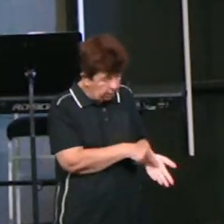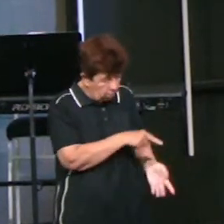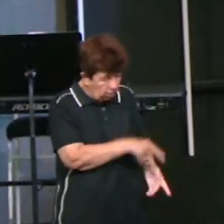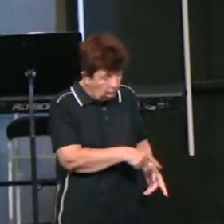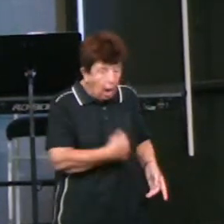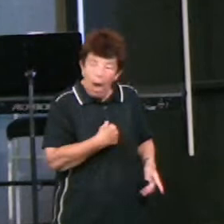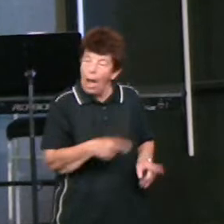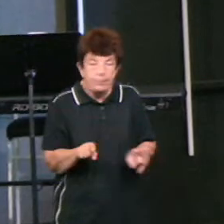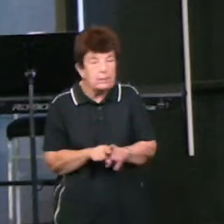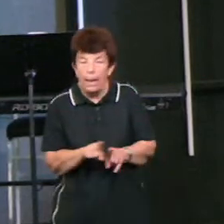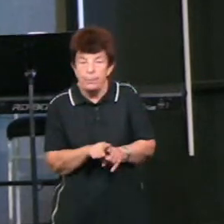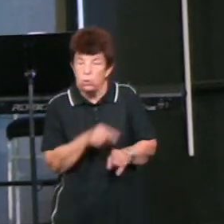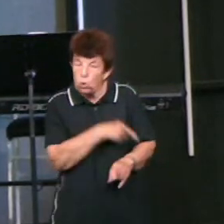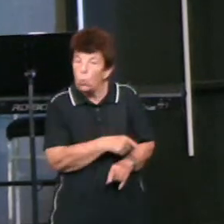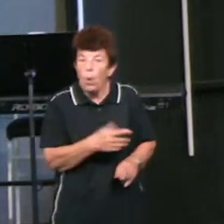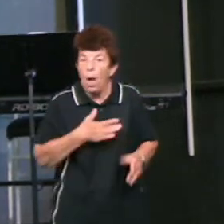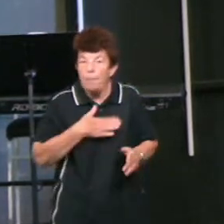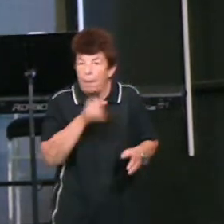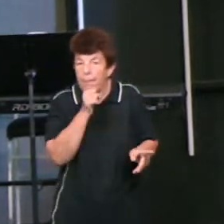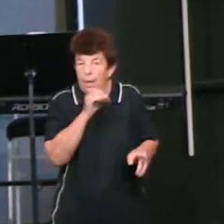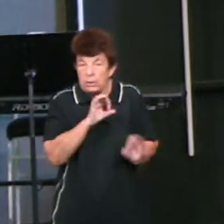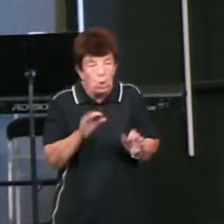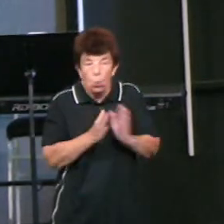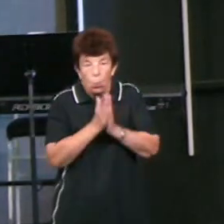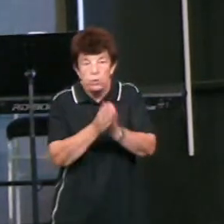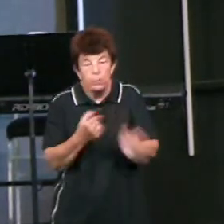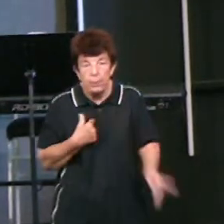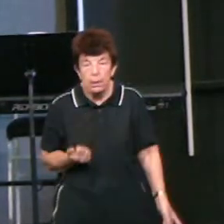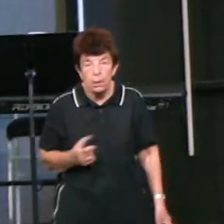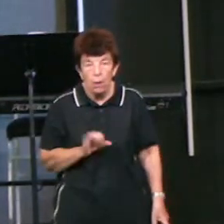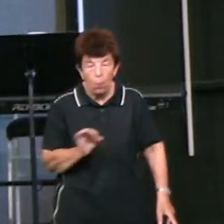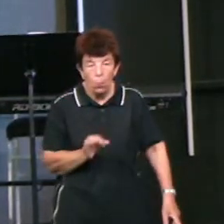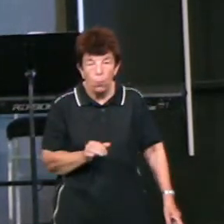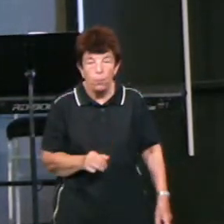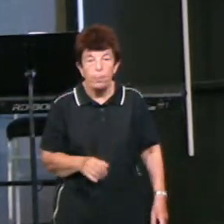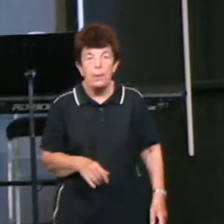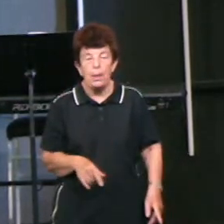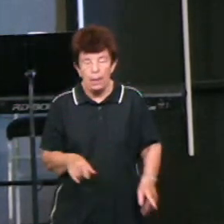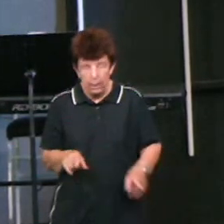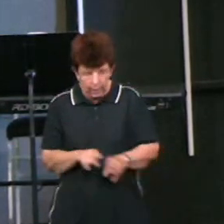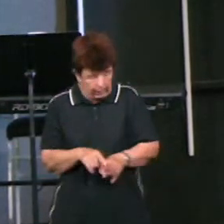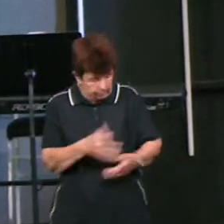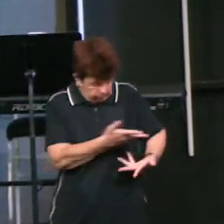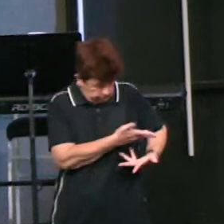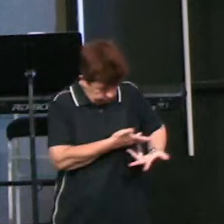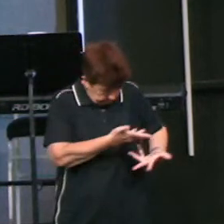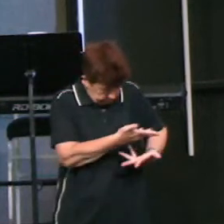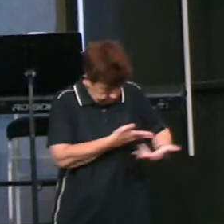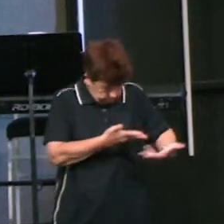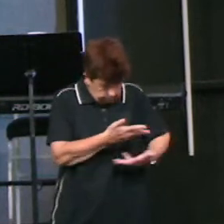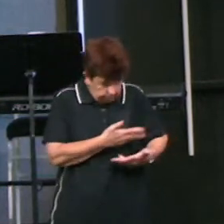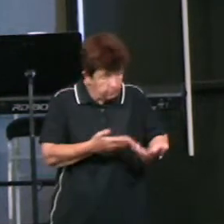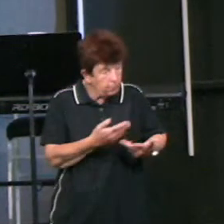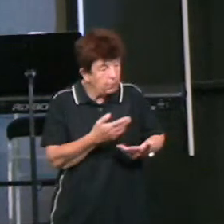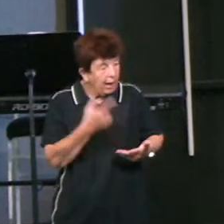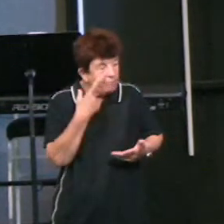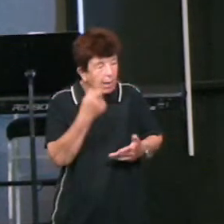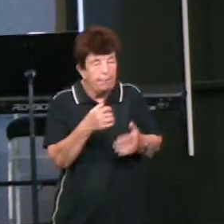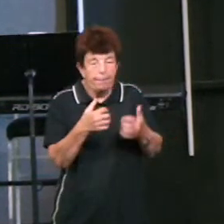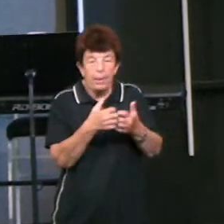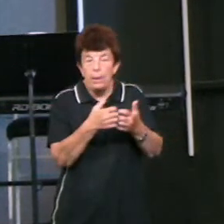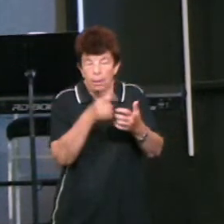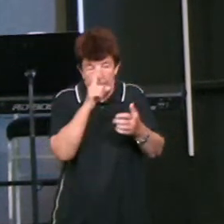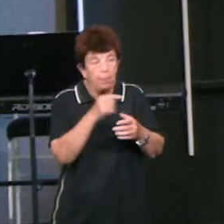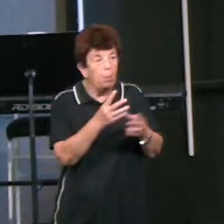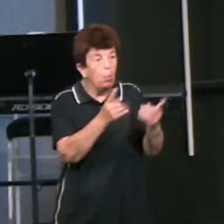goes, I too am a man. Do not worship me. And as he talked with him, he went in and found many people